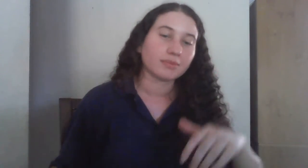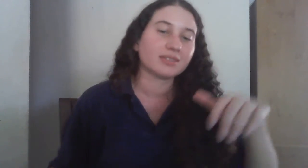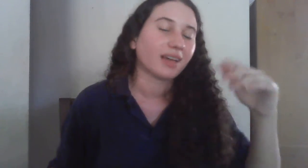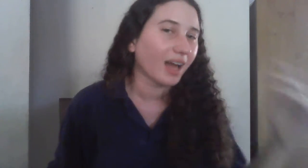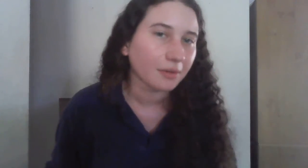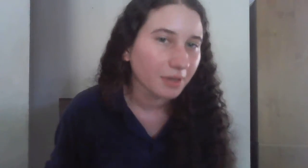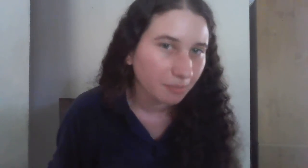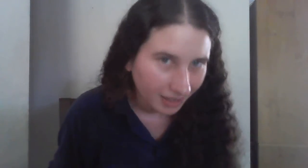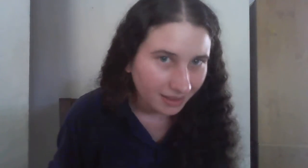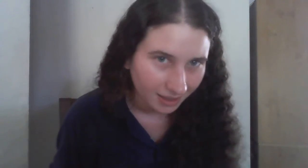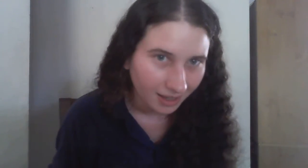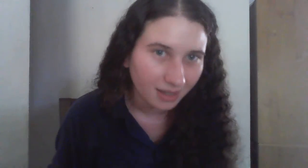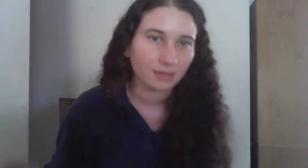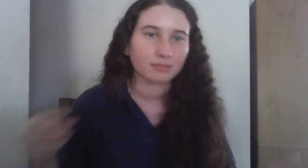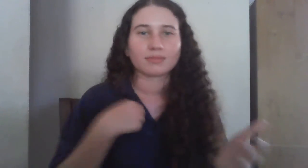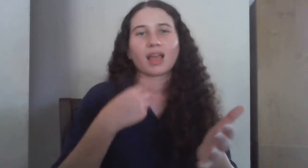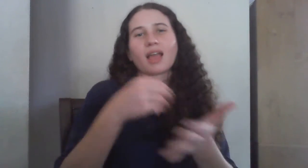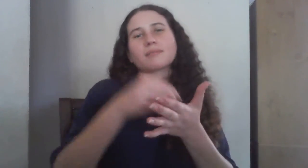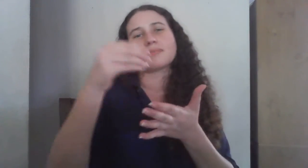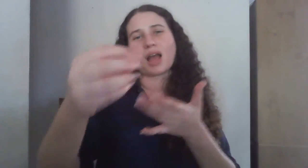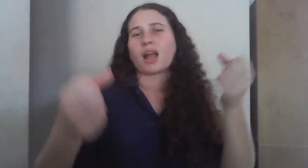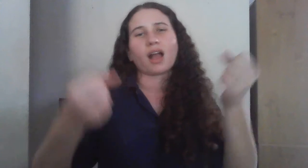means I already bought the car.